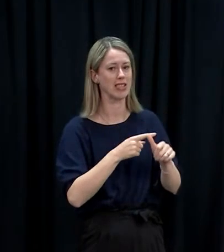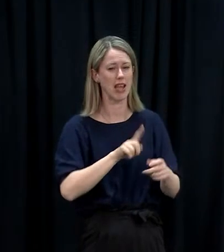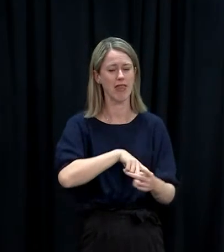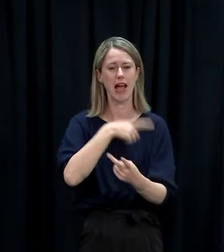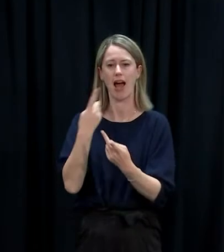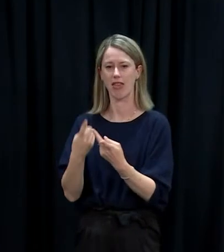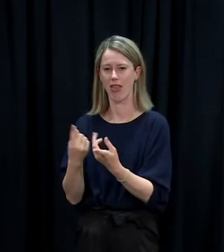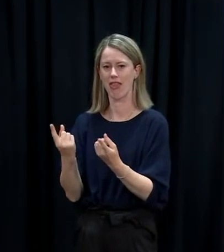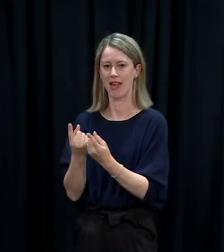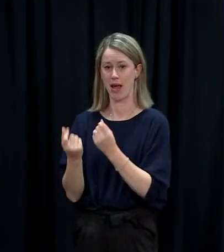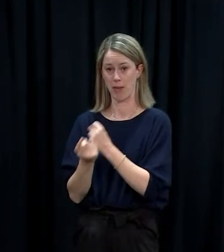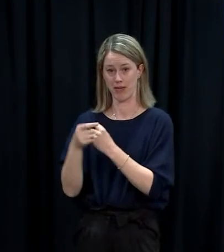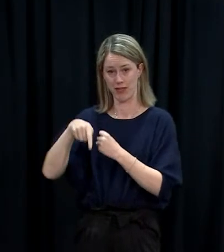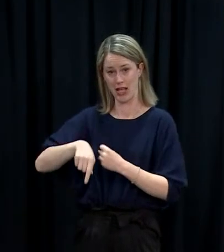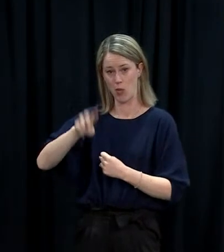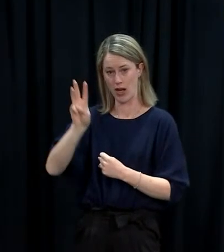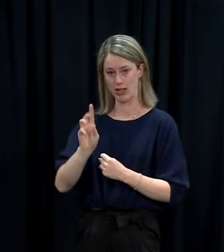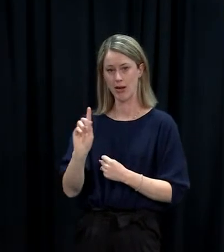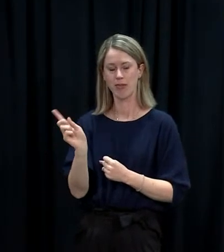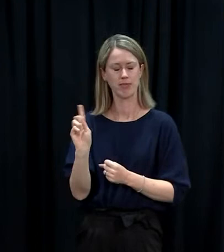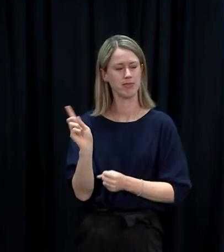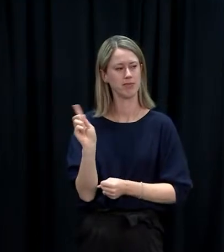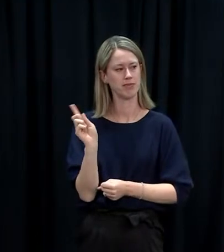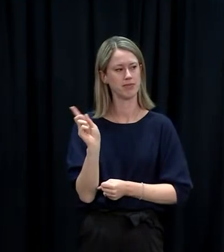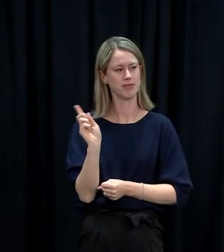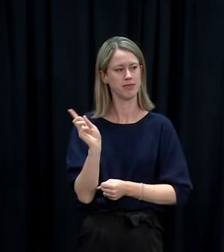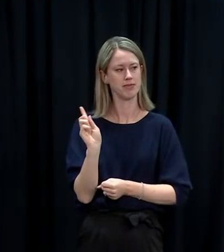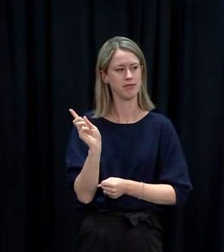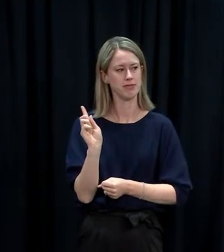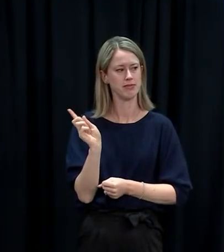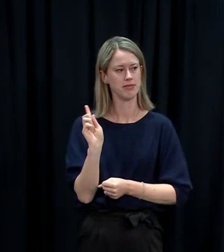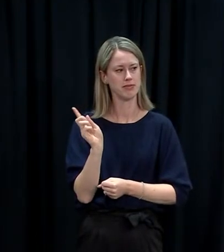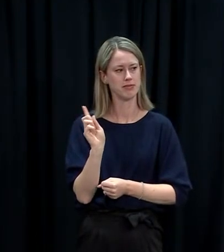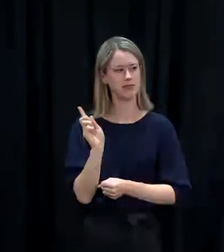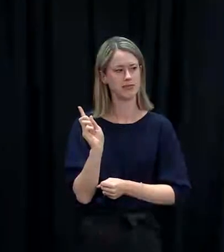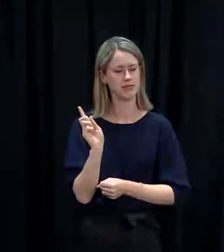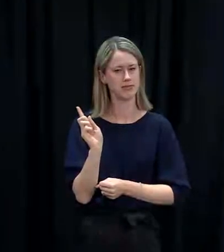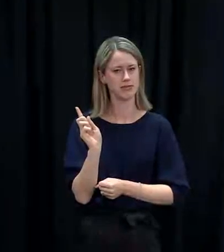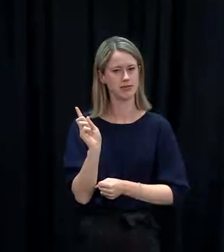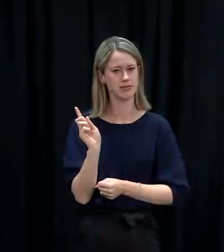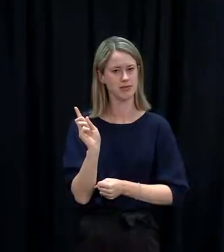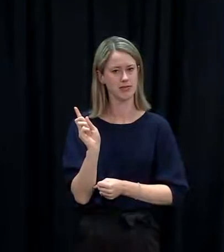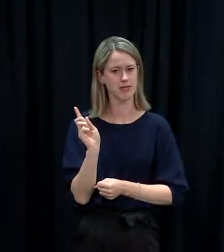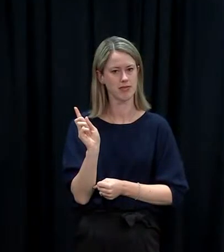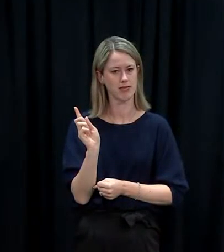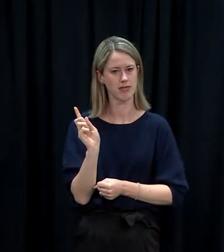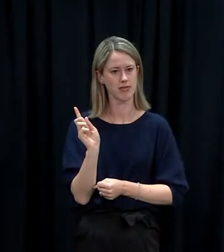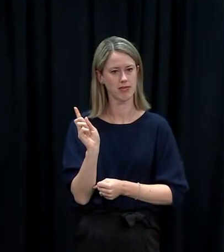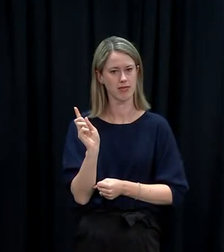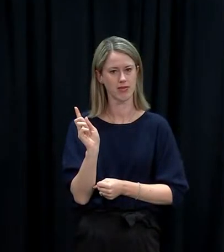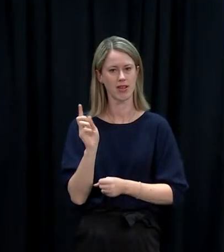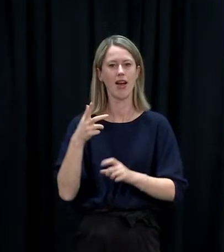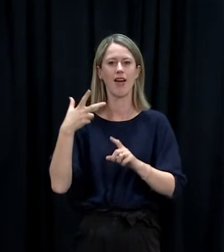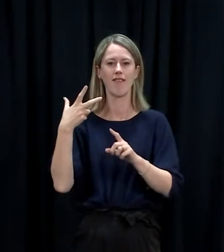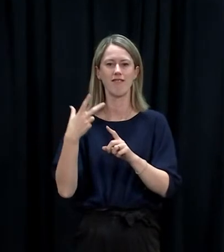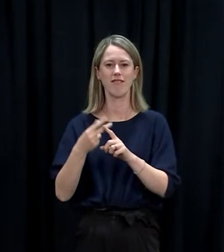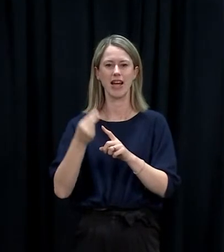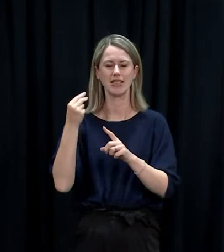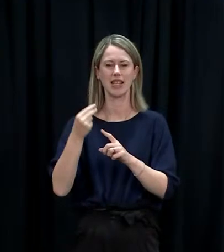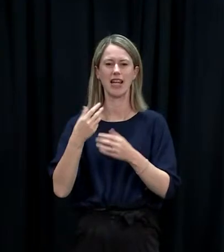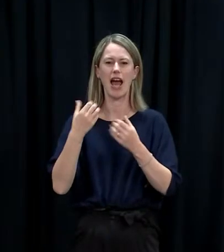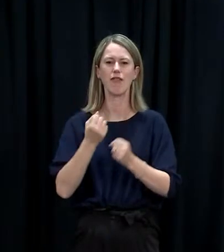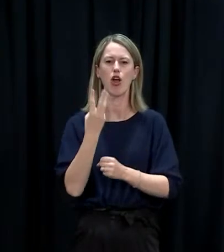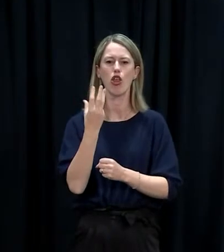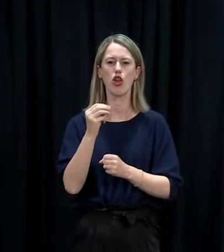incident, which was here in Wellington, was where the vaccine was within the 24 hours after it had passed that